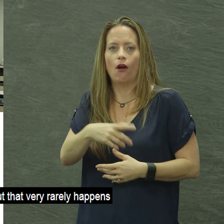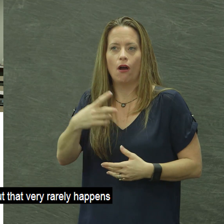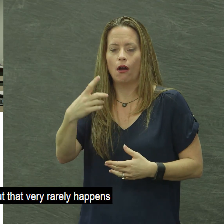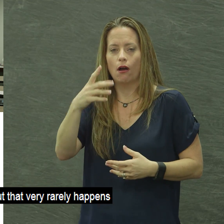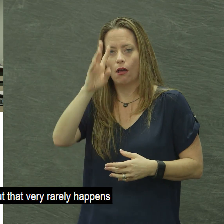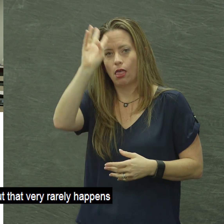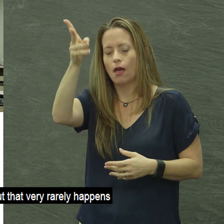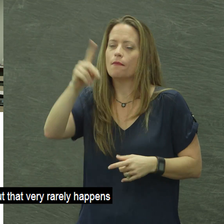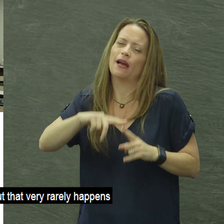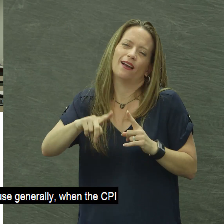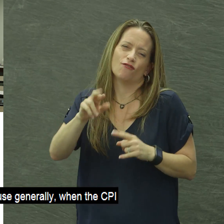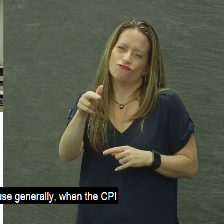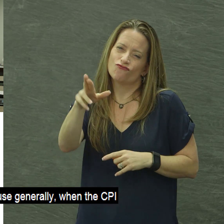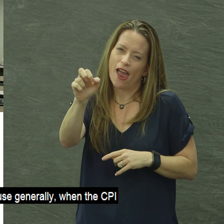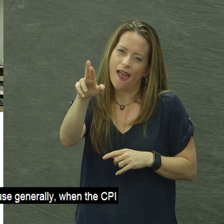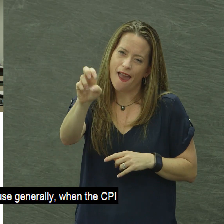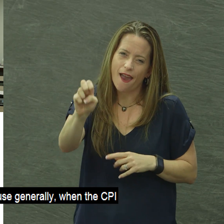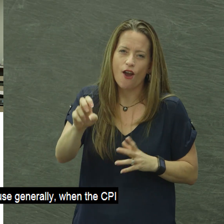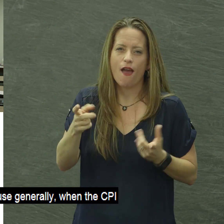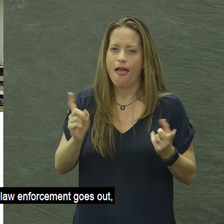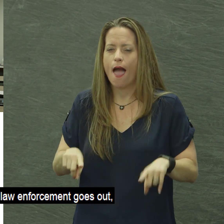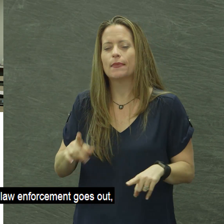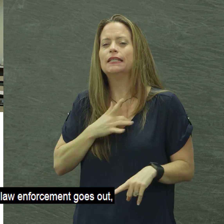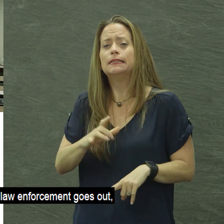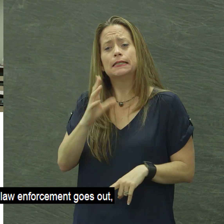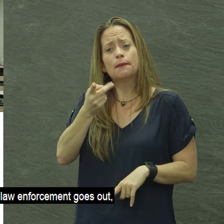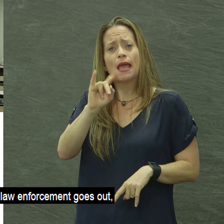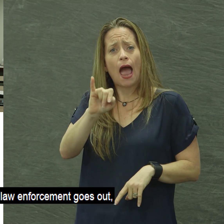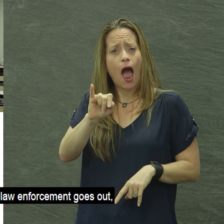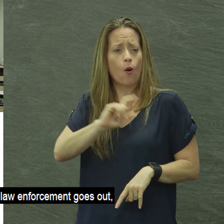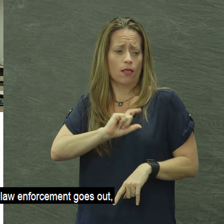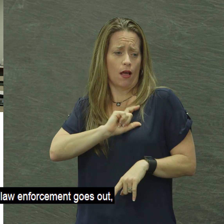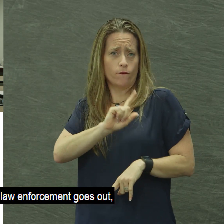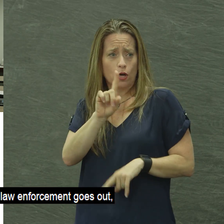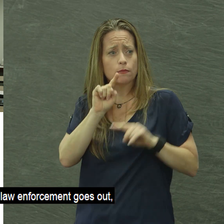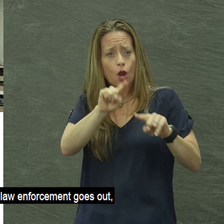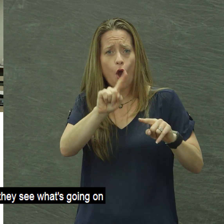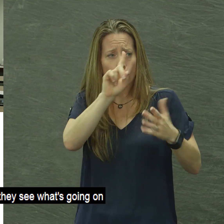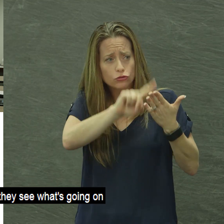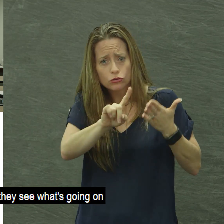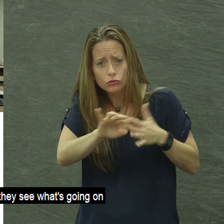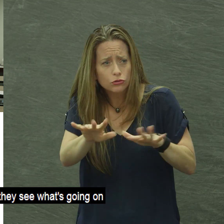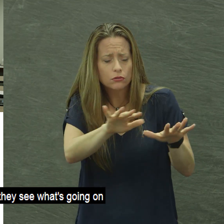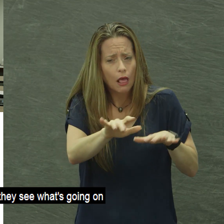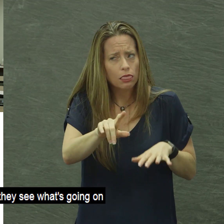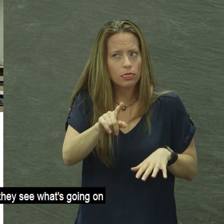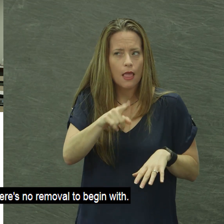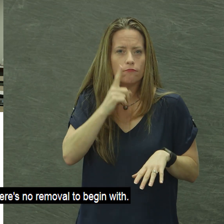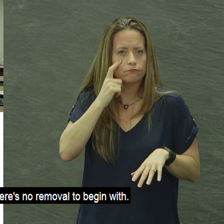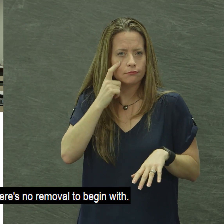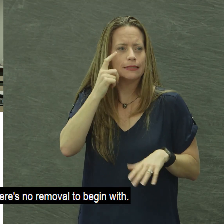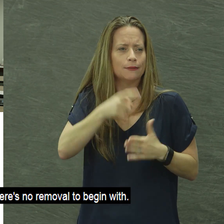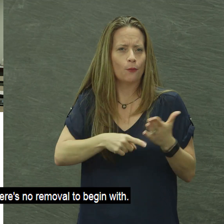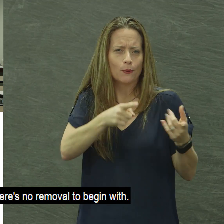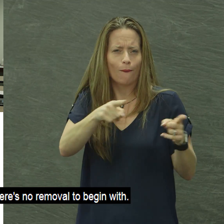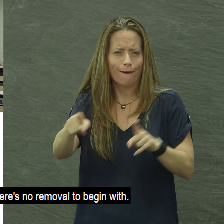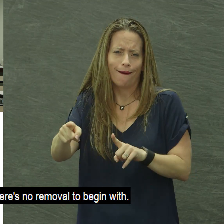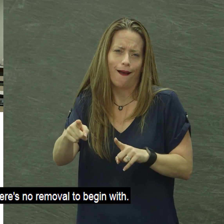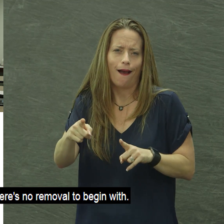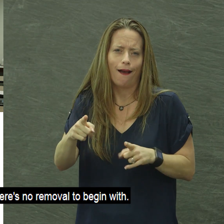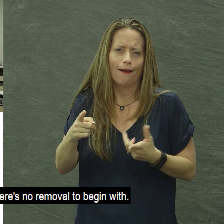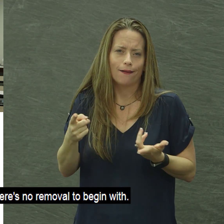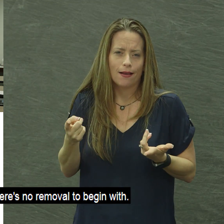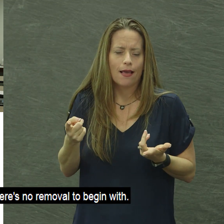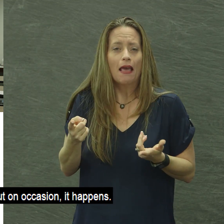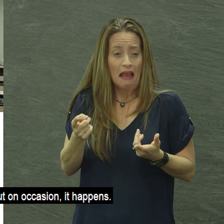but that very rarely happens, because generally when the CPI or law enforcement goes out, they see what's going on and there's no removal